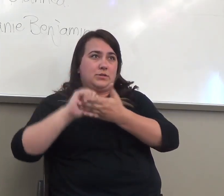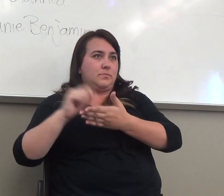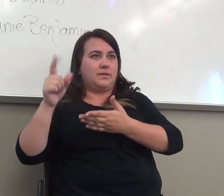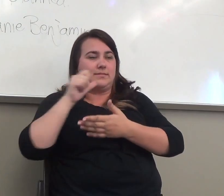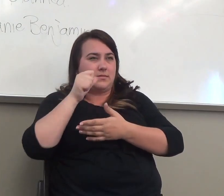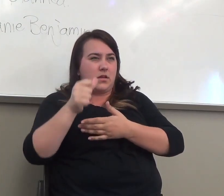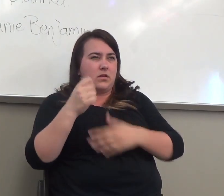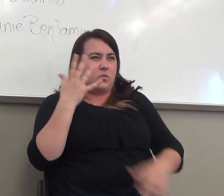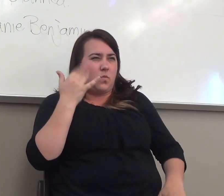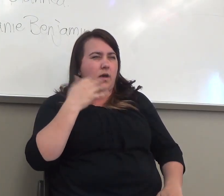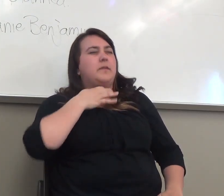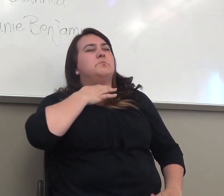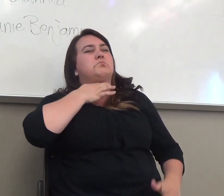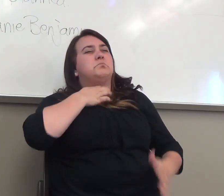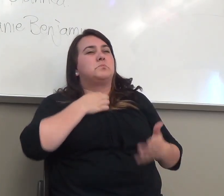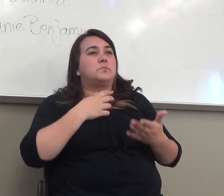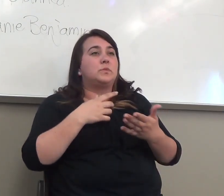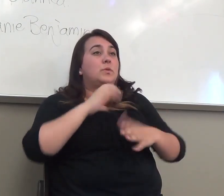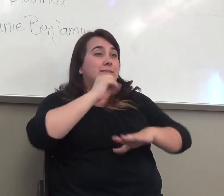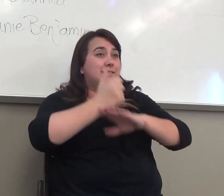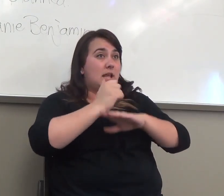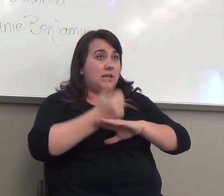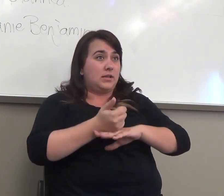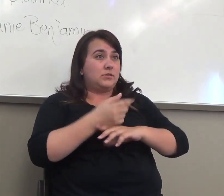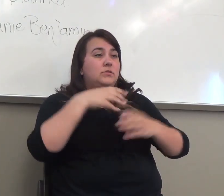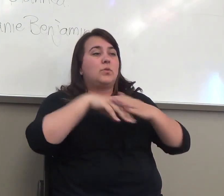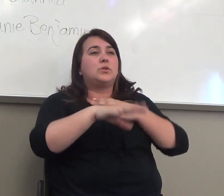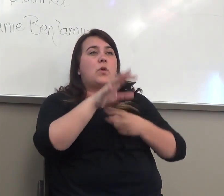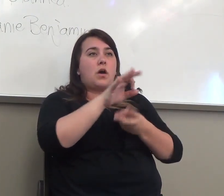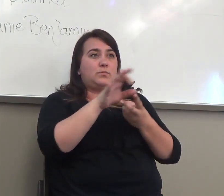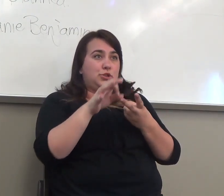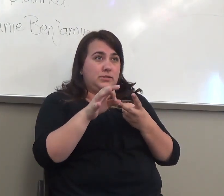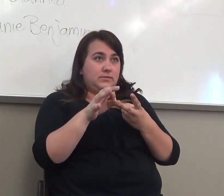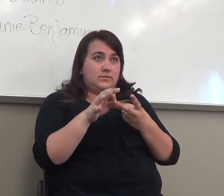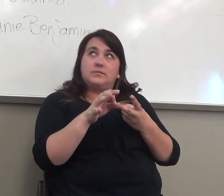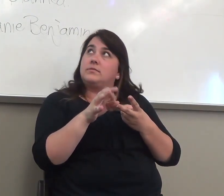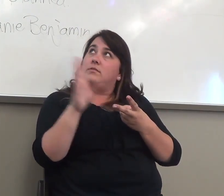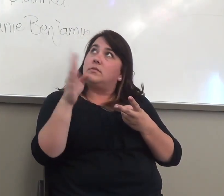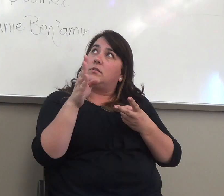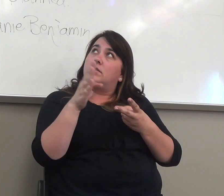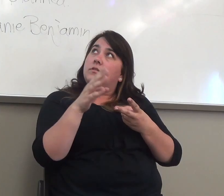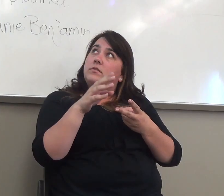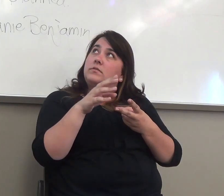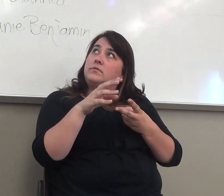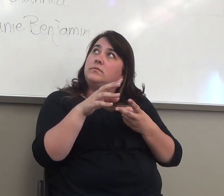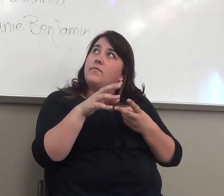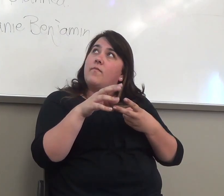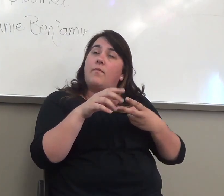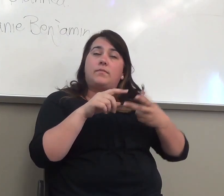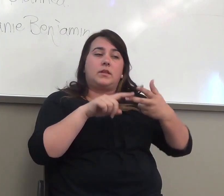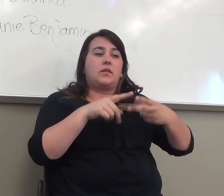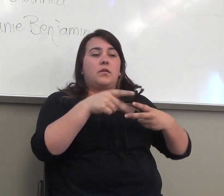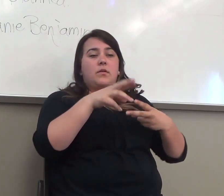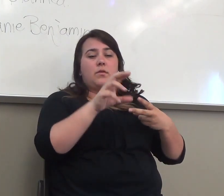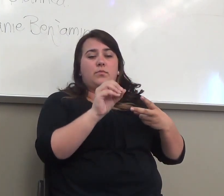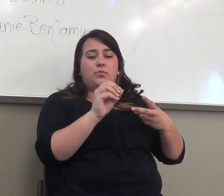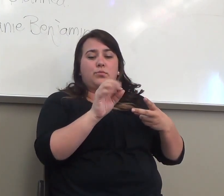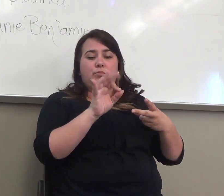Why? Okay, here's why. You go into options. I'm going into options over here. And I'm going to go to proofing. It's because I'm in a different room, and I